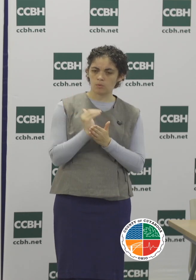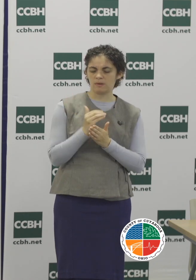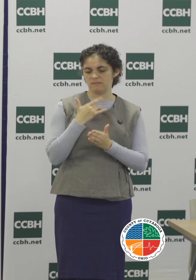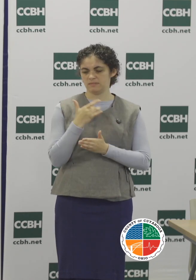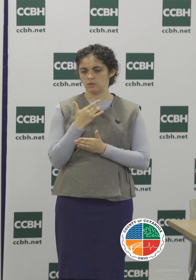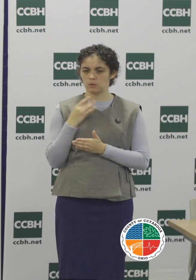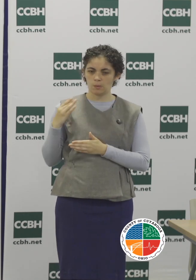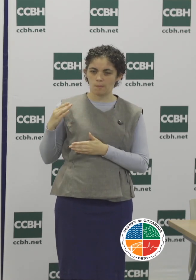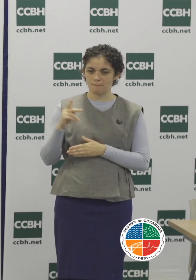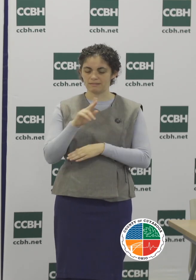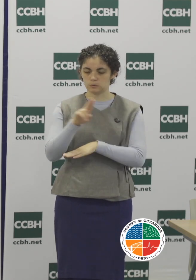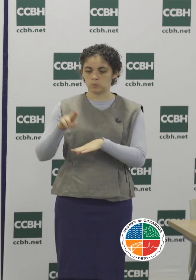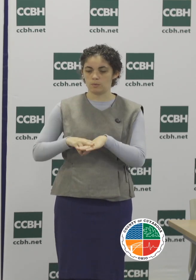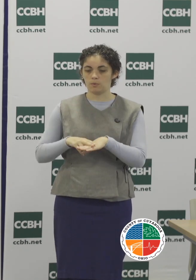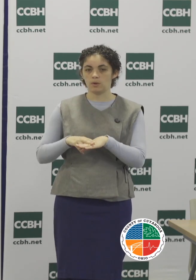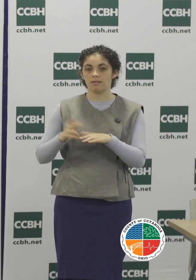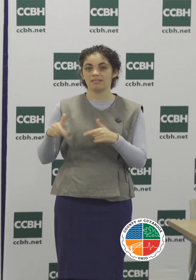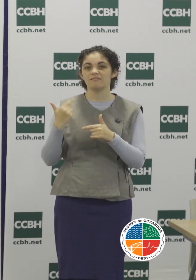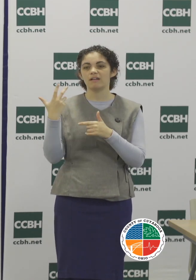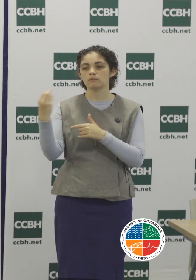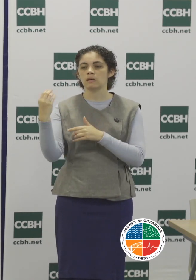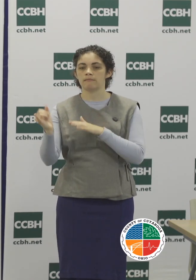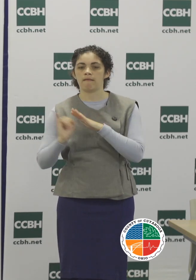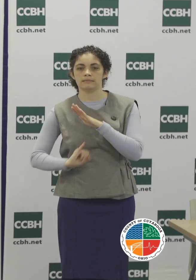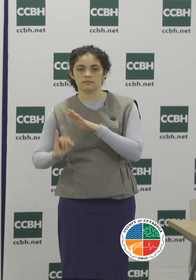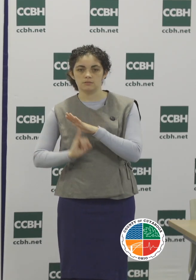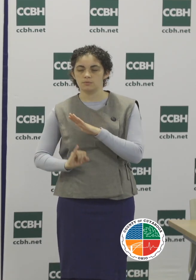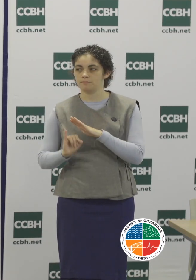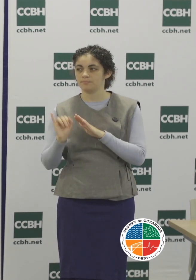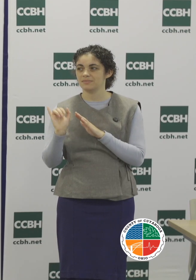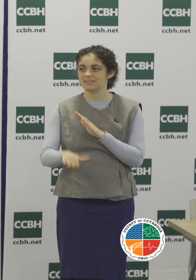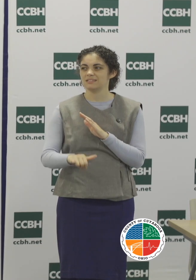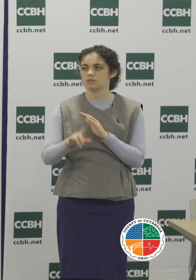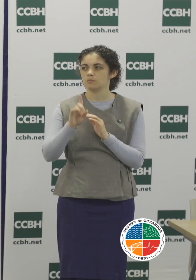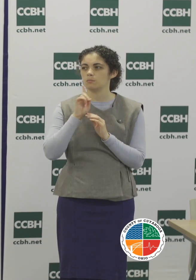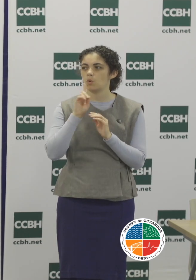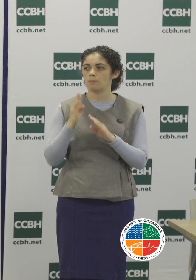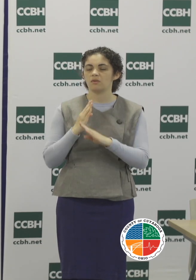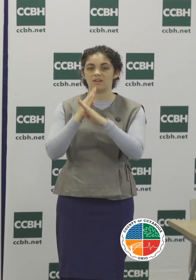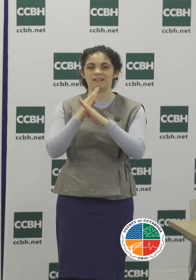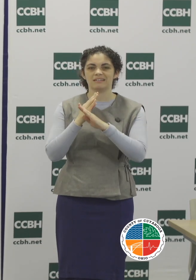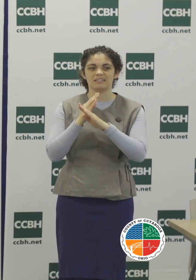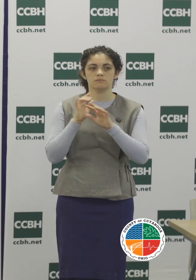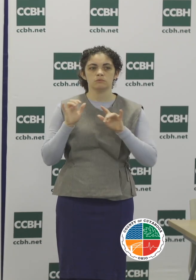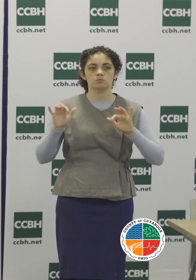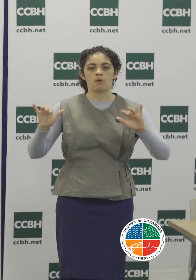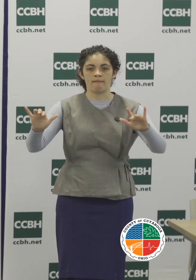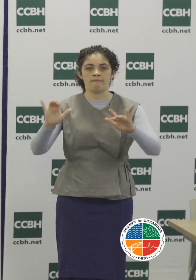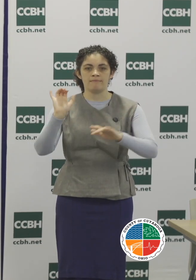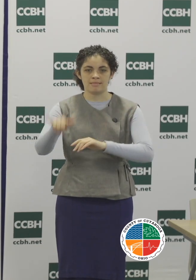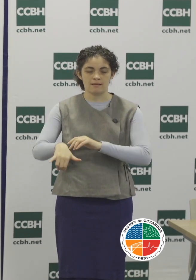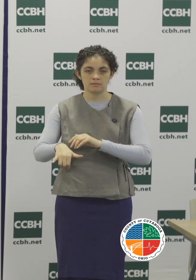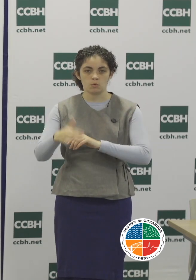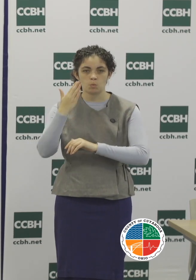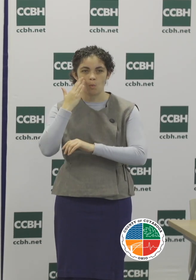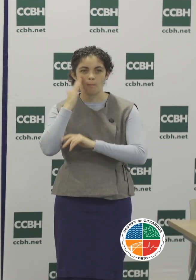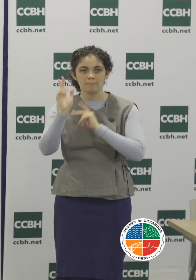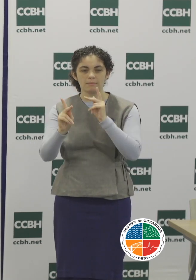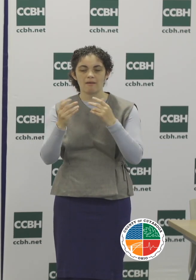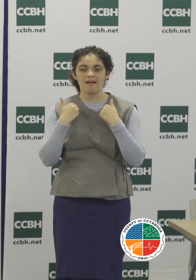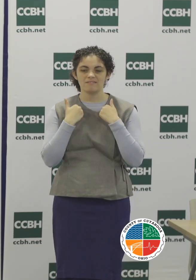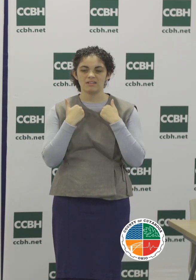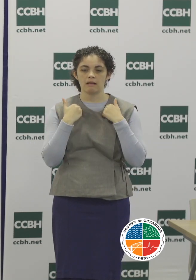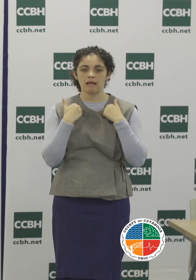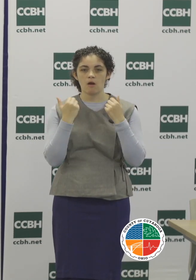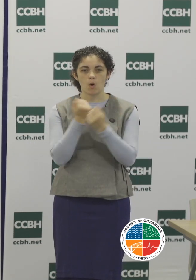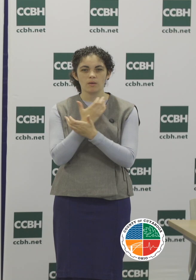safe to return to their normal life outside of isolation. This is about preventing transmission of infection and making sure people have the level of